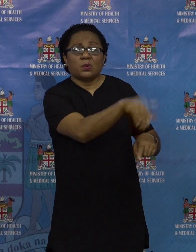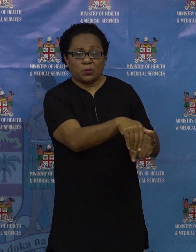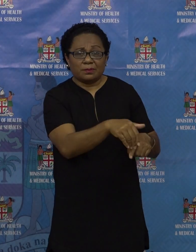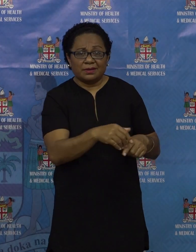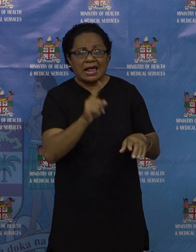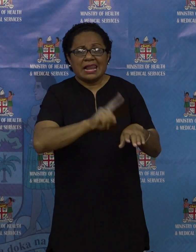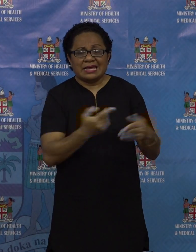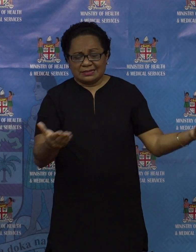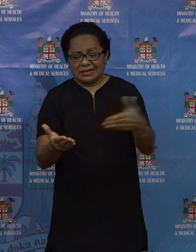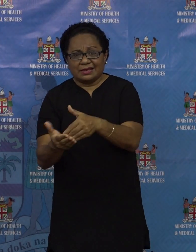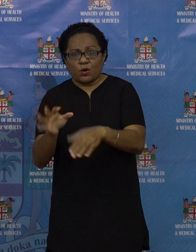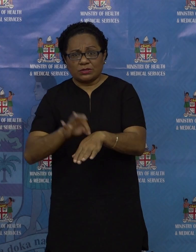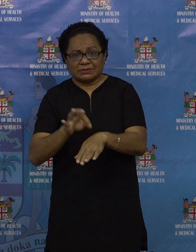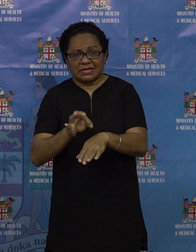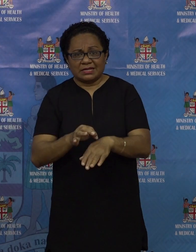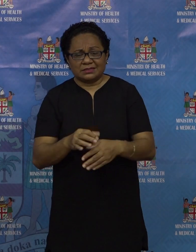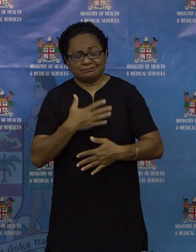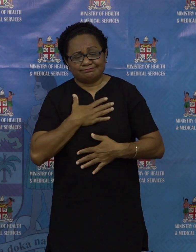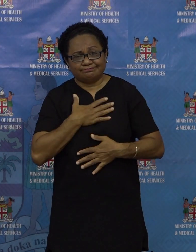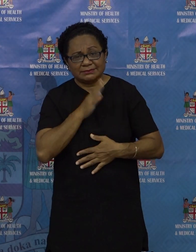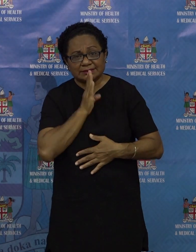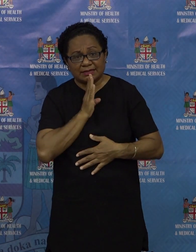COVID-19. It is upsetting.